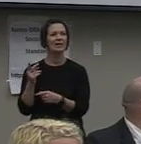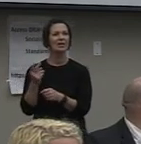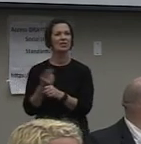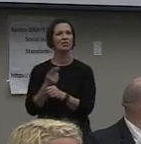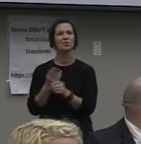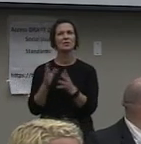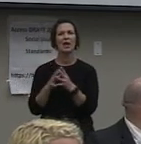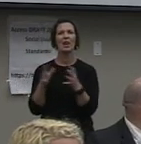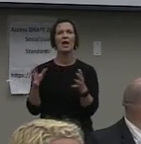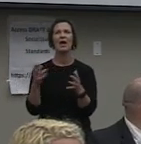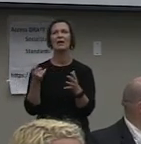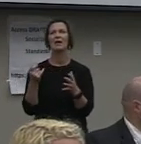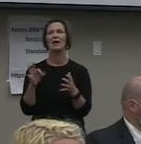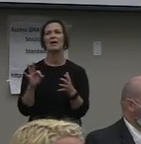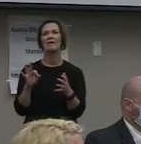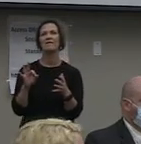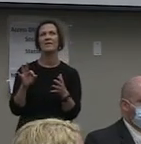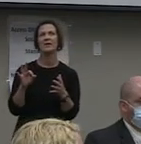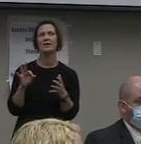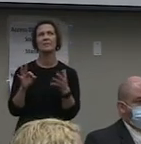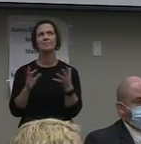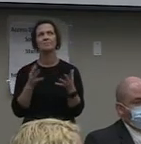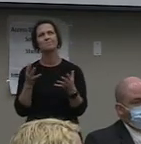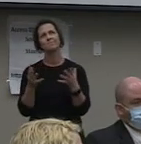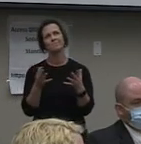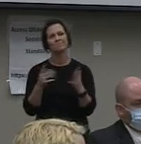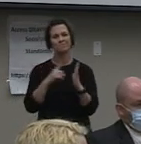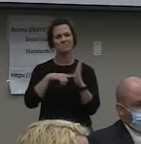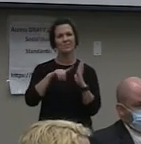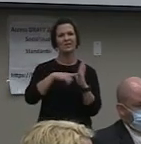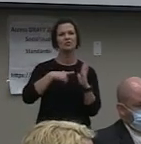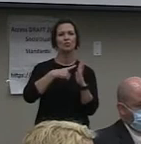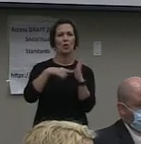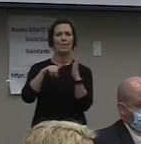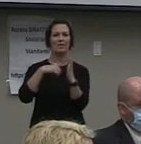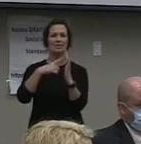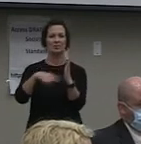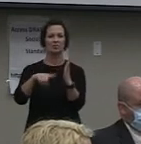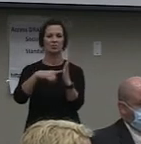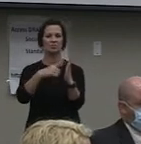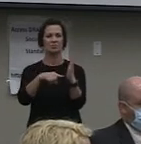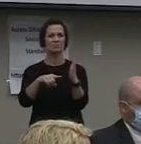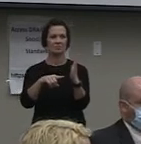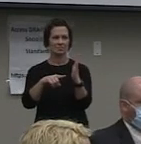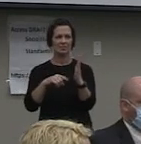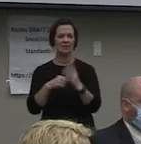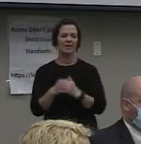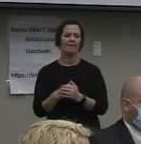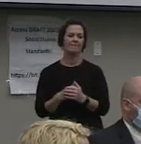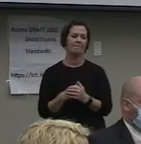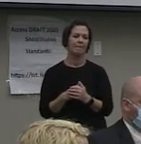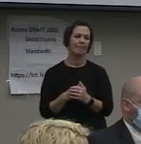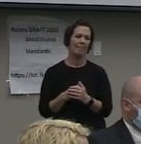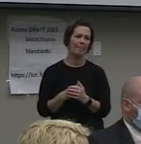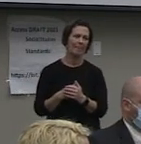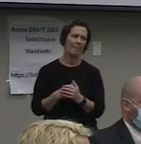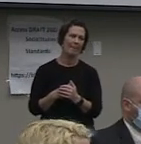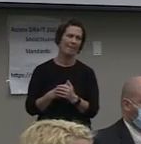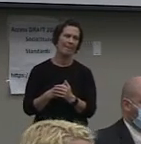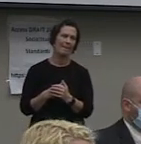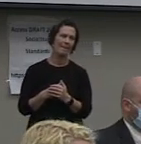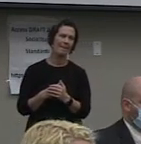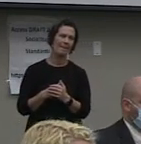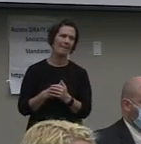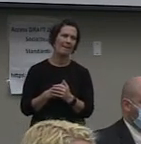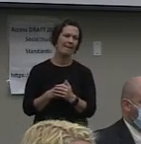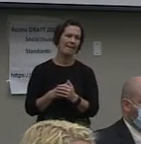rhetoric. You'd call it crazy rhetoric that would make a lot of people just want to leave Boston. And the emphasis I'm